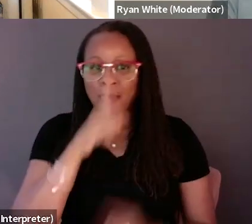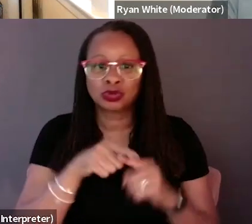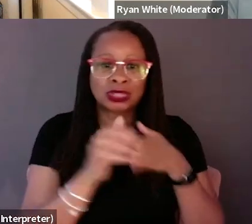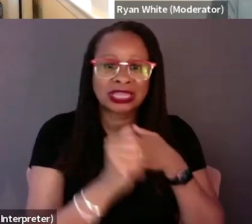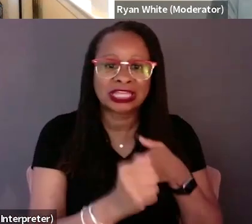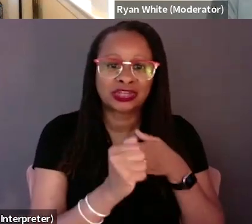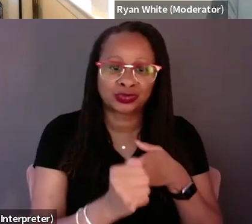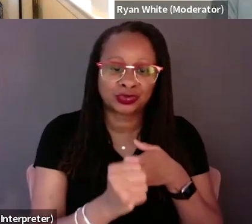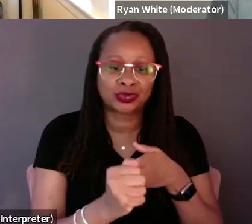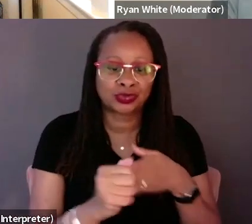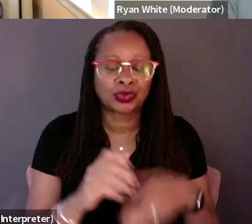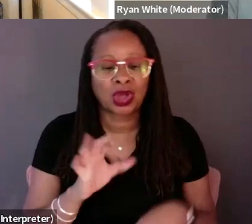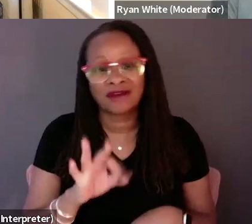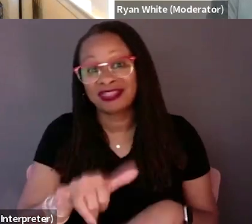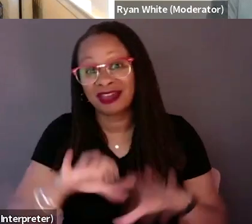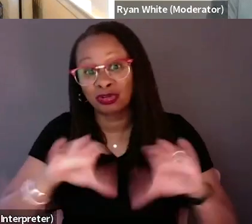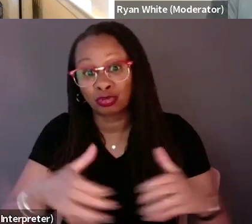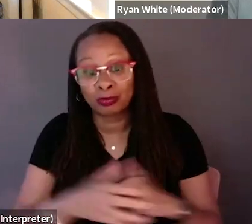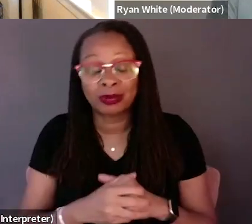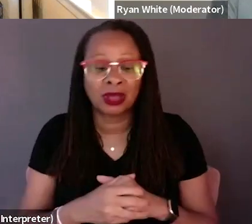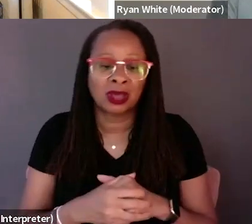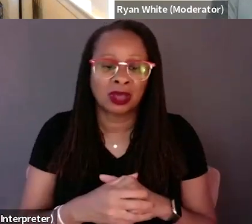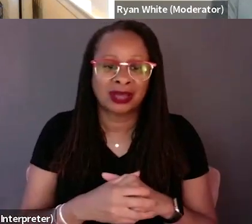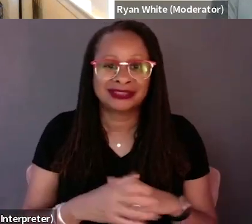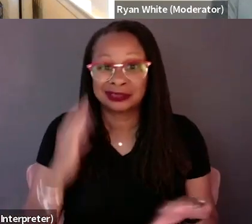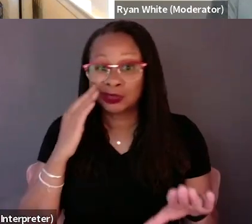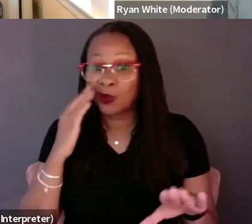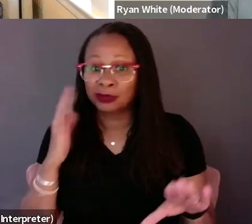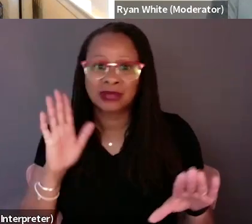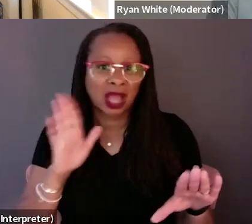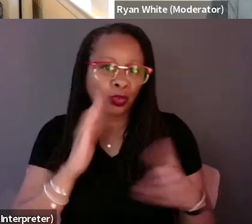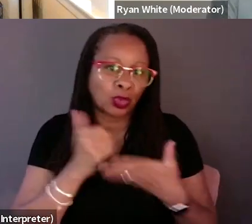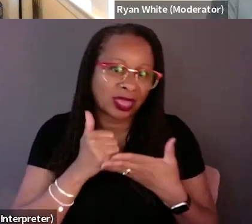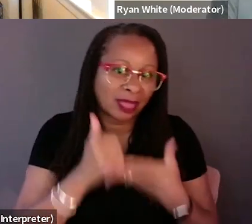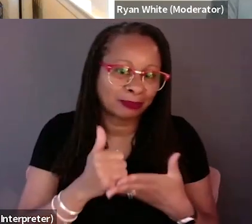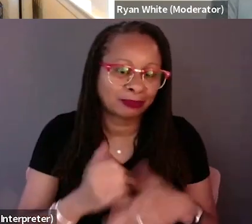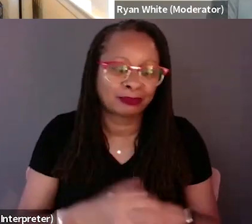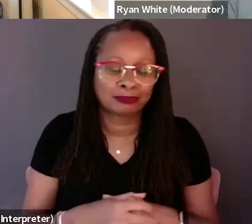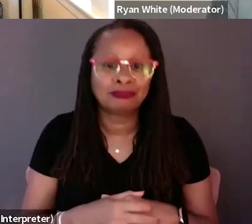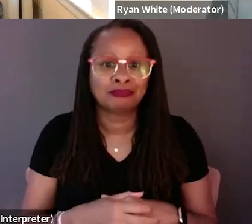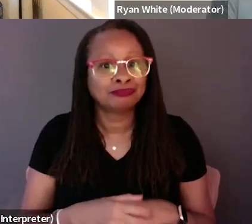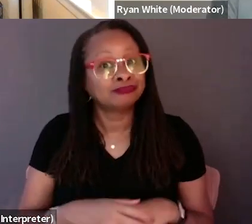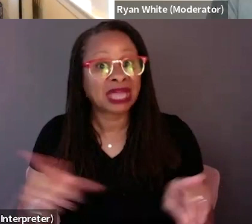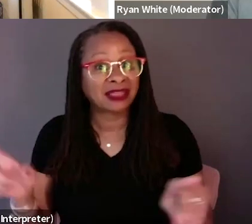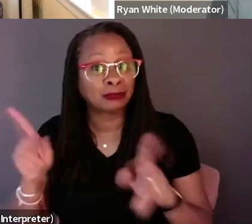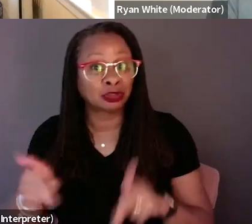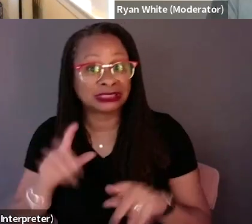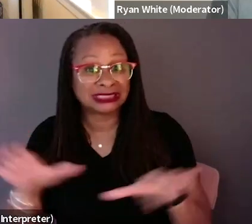to the leader of that group who was like, you know what, I'll help, and actually who